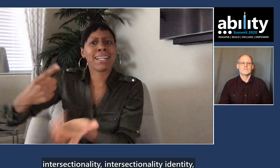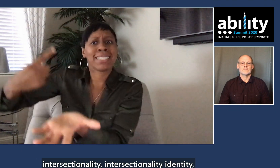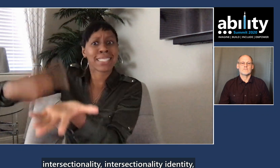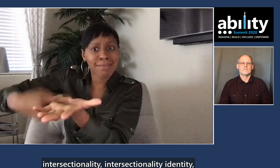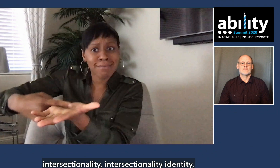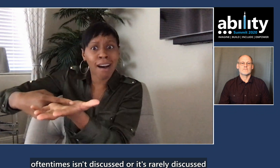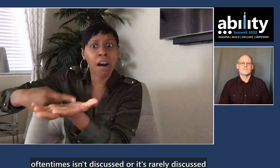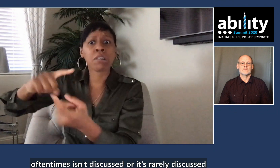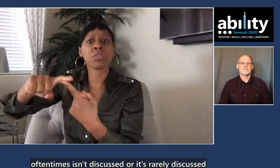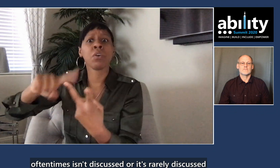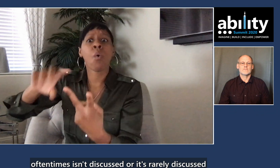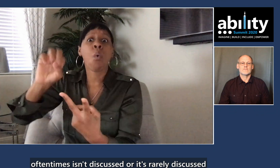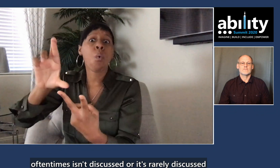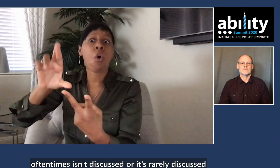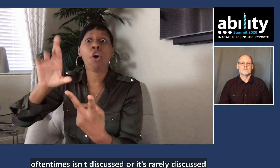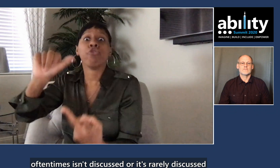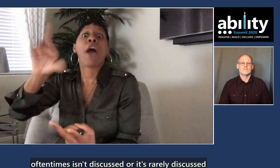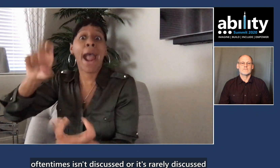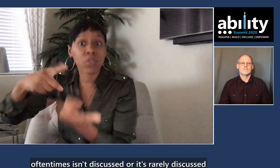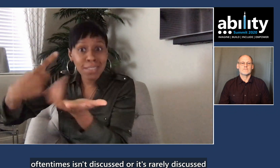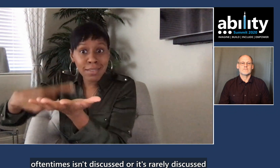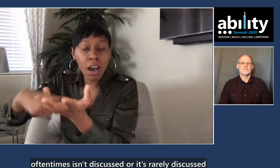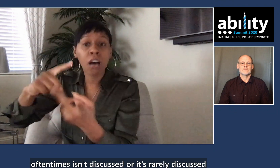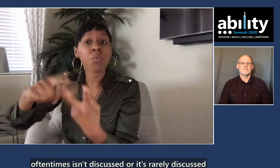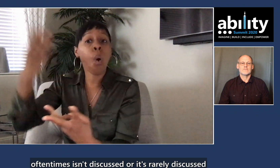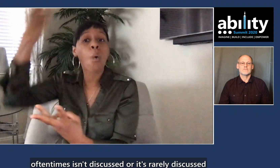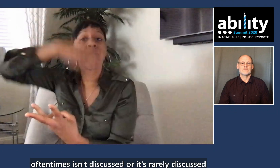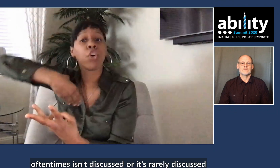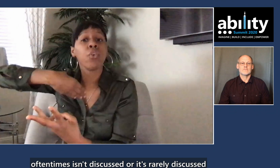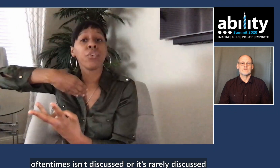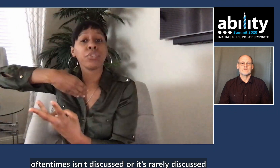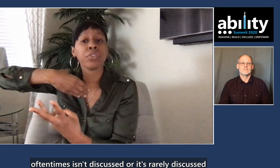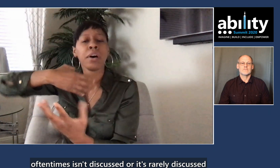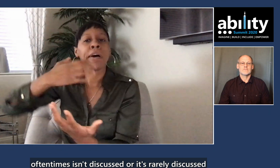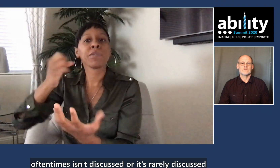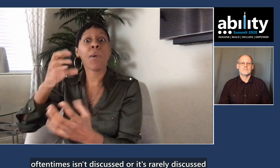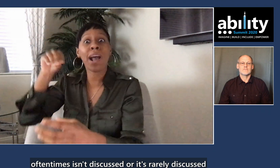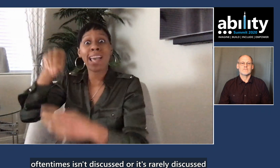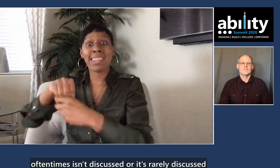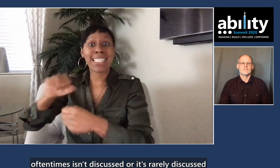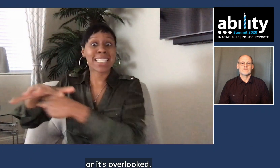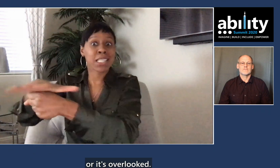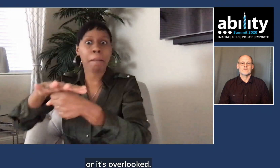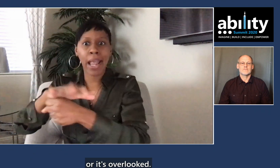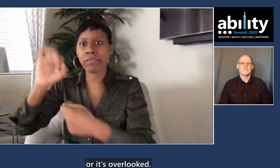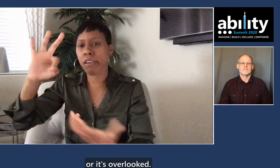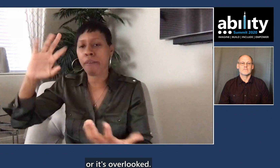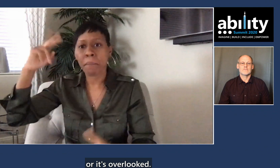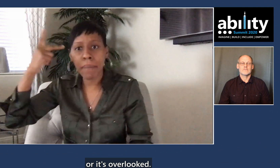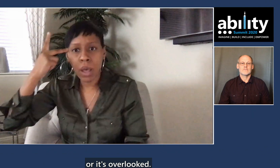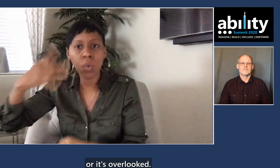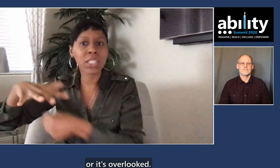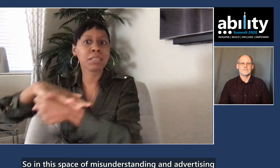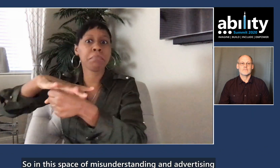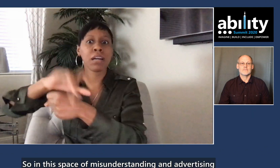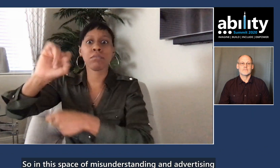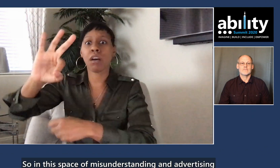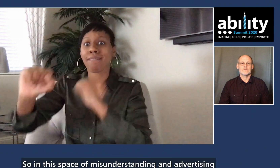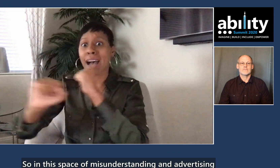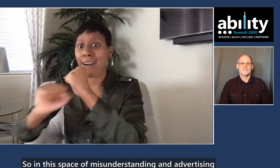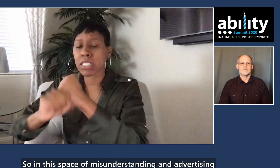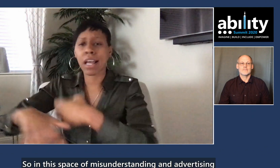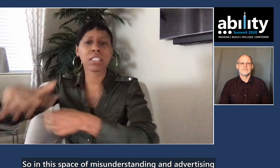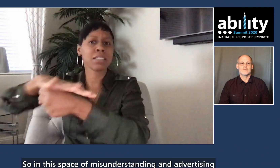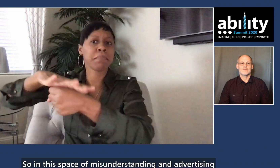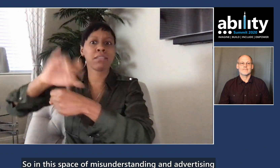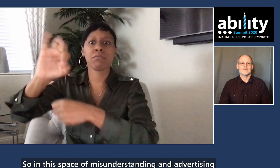identity oftentimes isn't discussed, or it's rarely discussed, or it's overlooked. So in this space